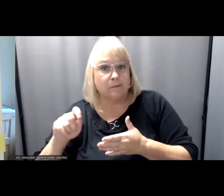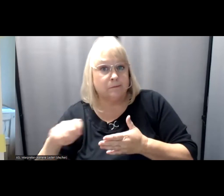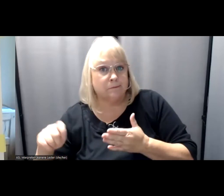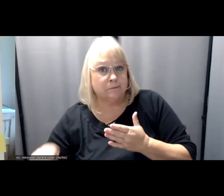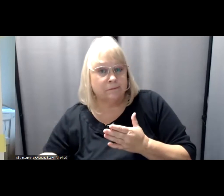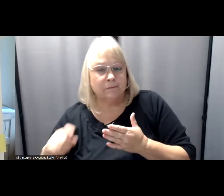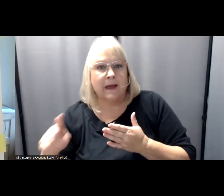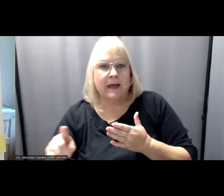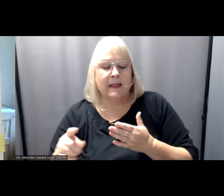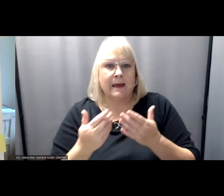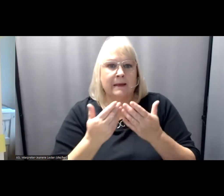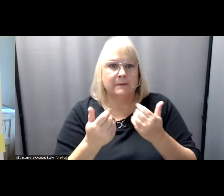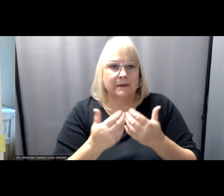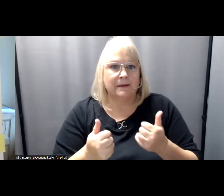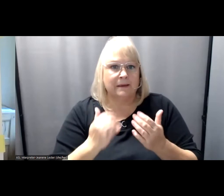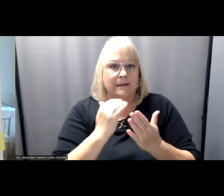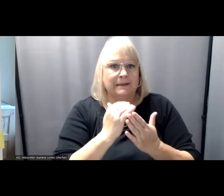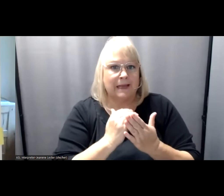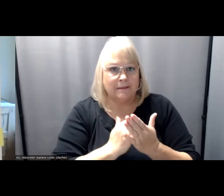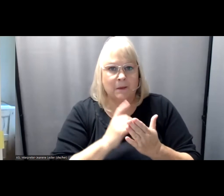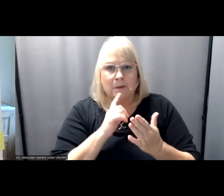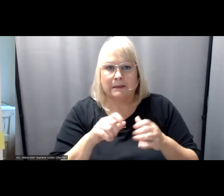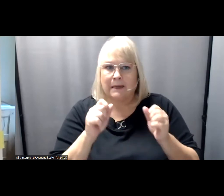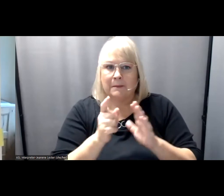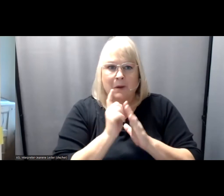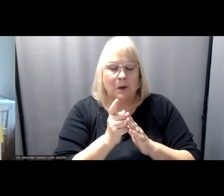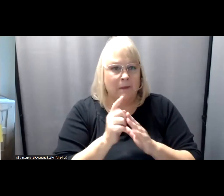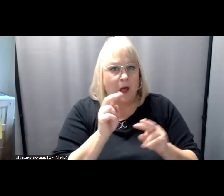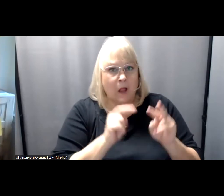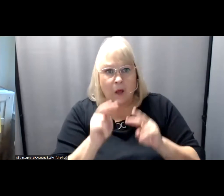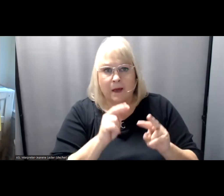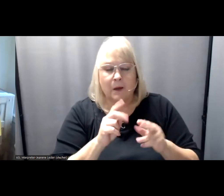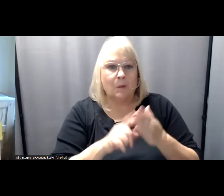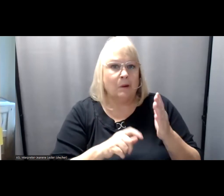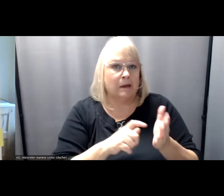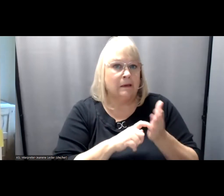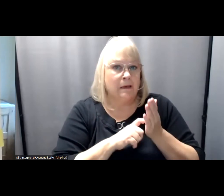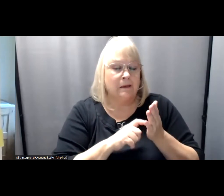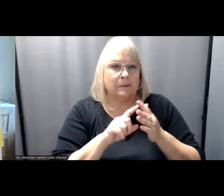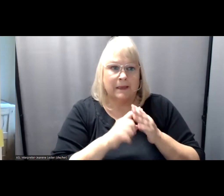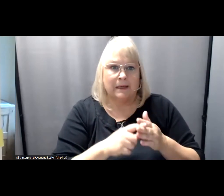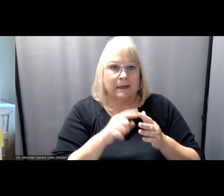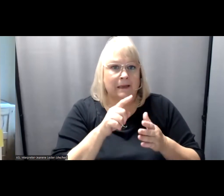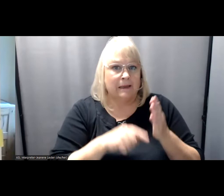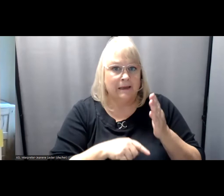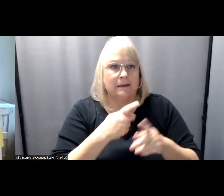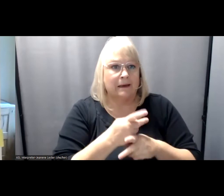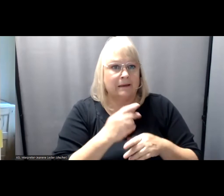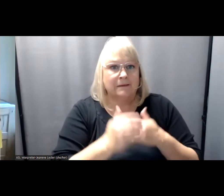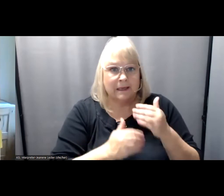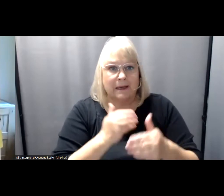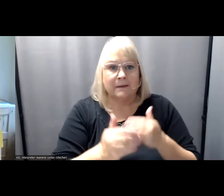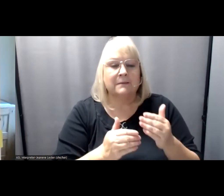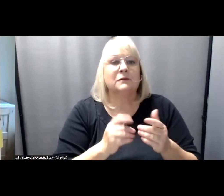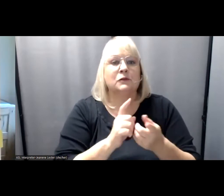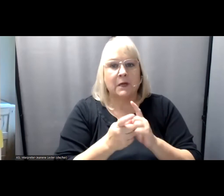these steps down and really take a moment and look at what it takes to begin these kinds of steps to change your meetings